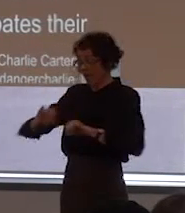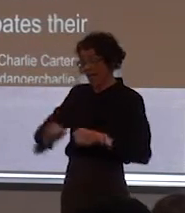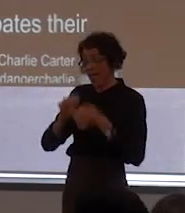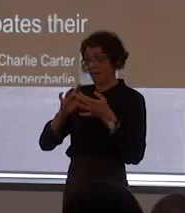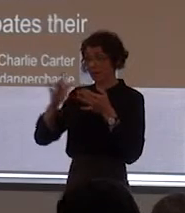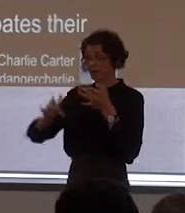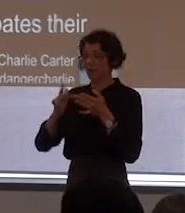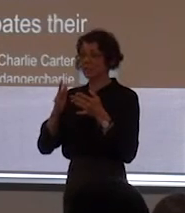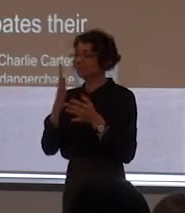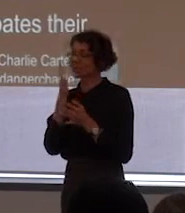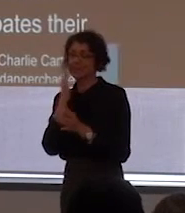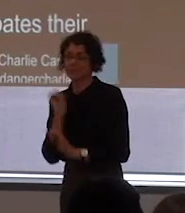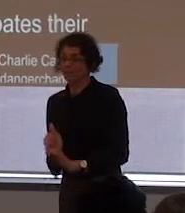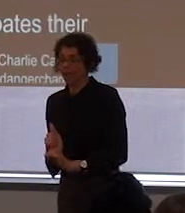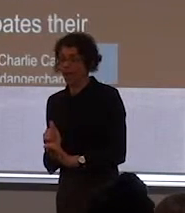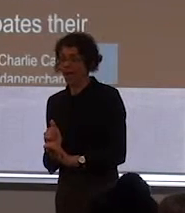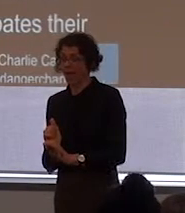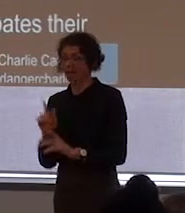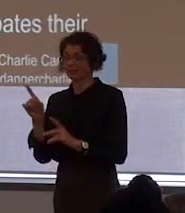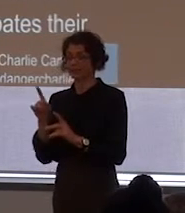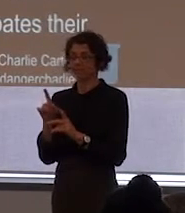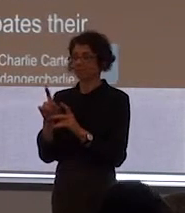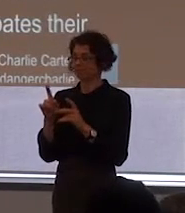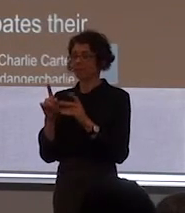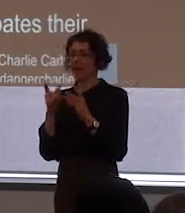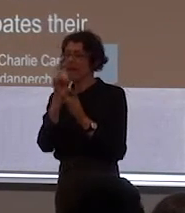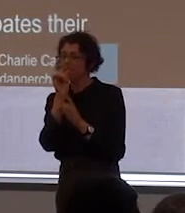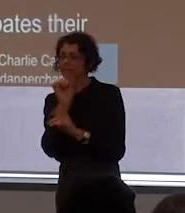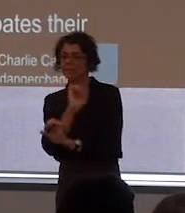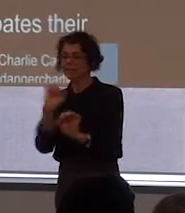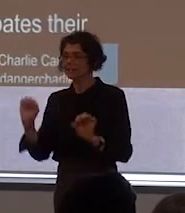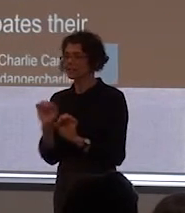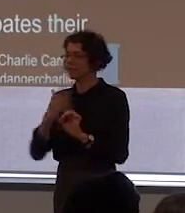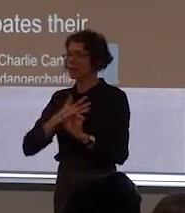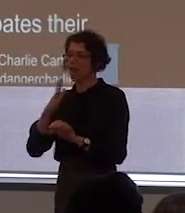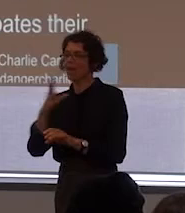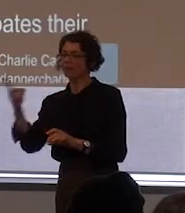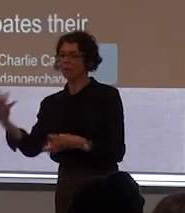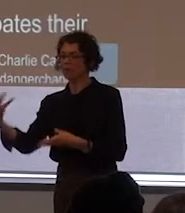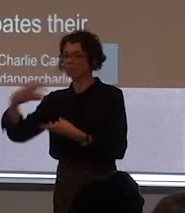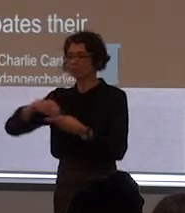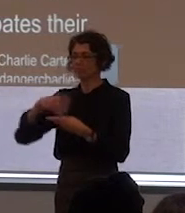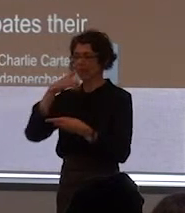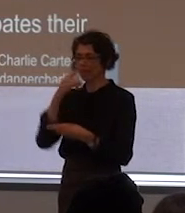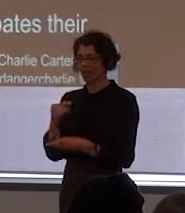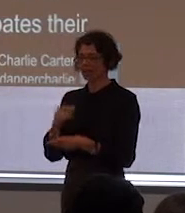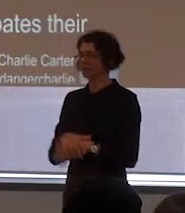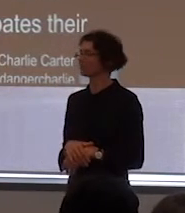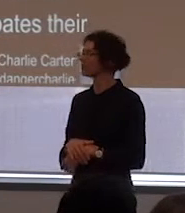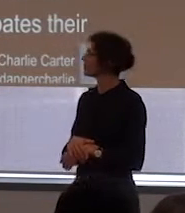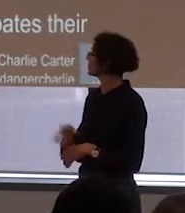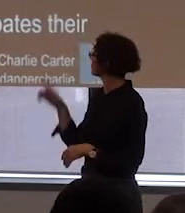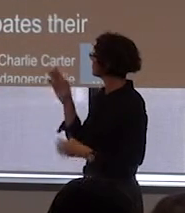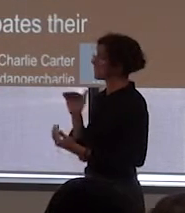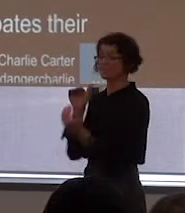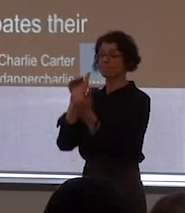of abilities they have. We want everyone to do this. So you're meeting their goals, the product meets